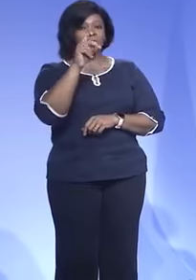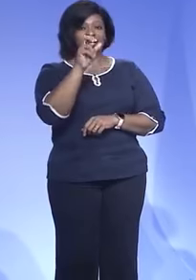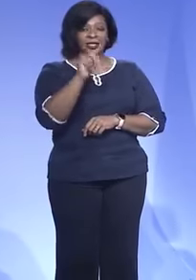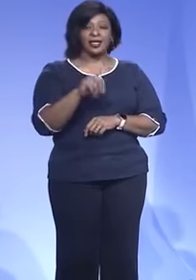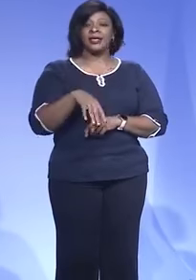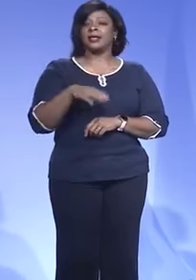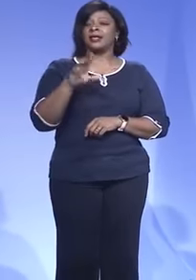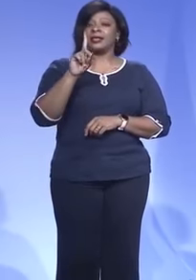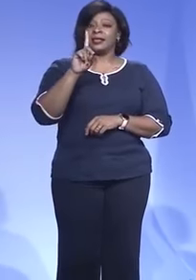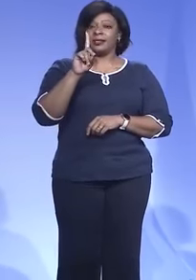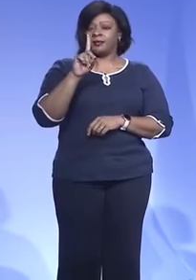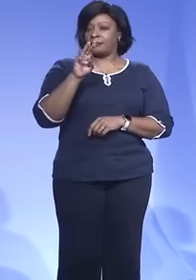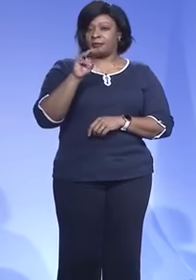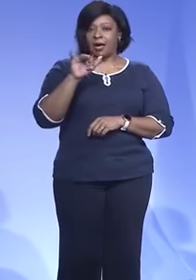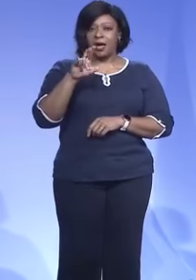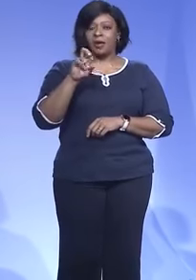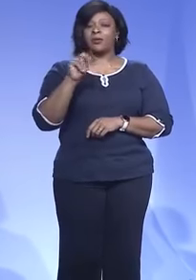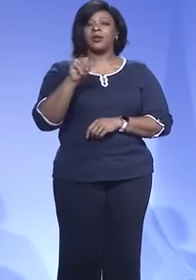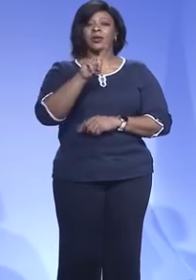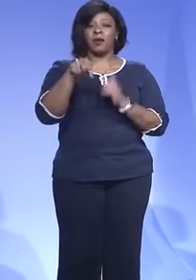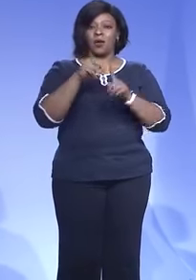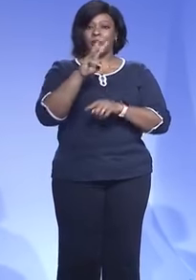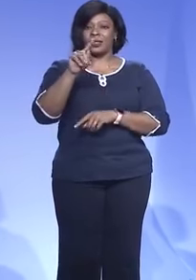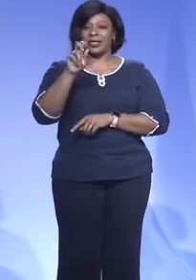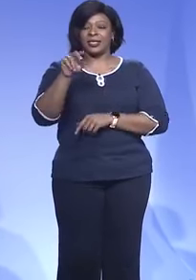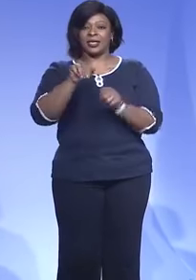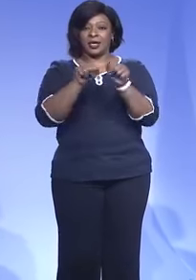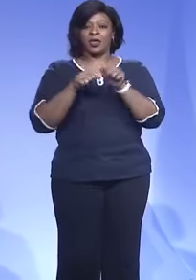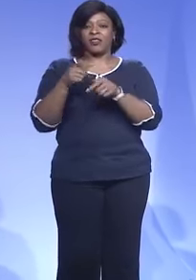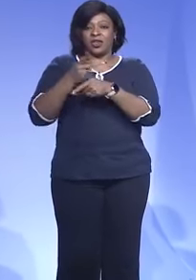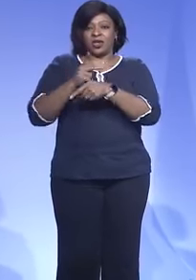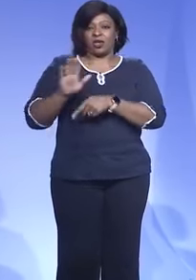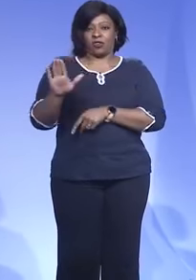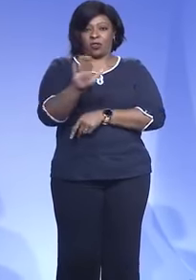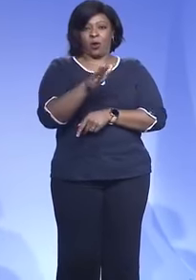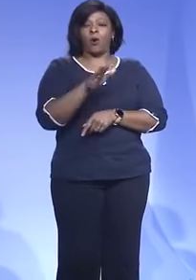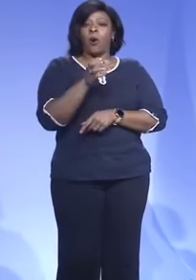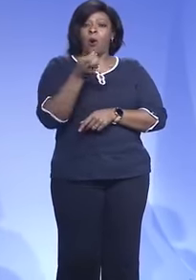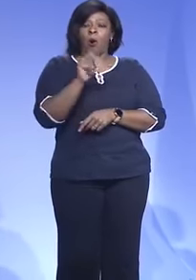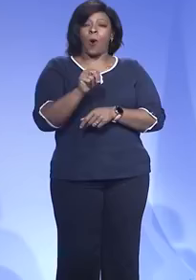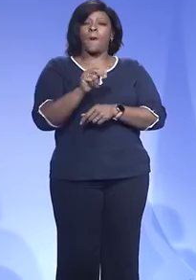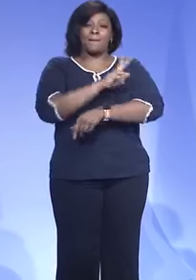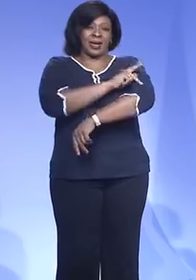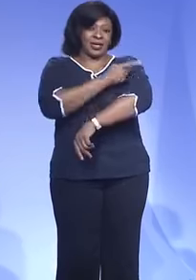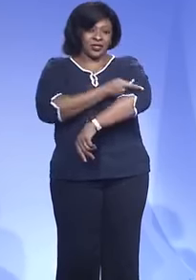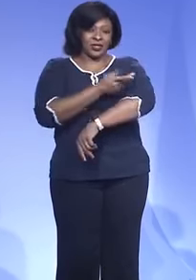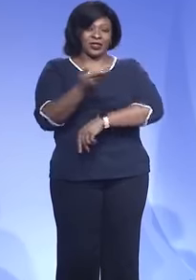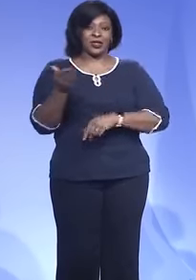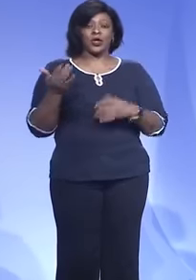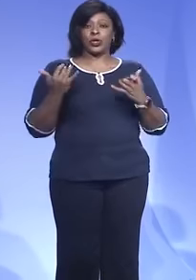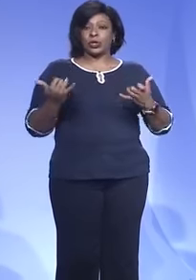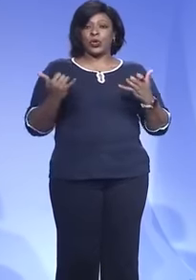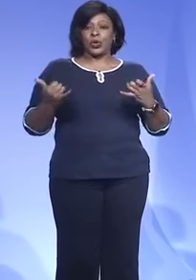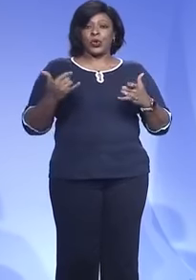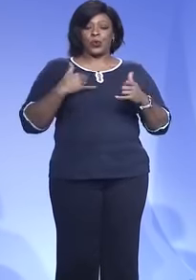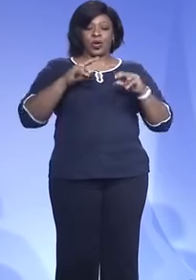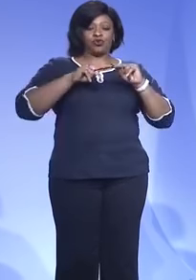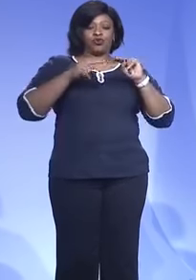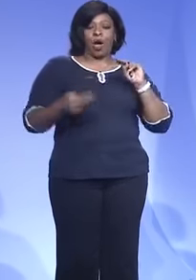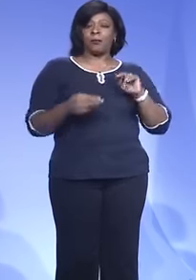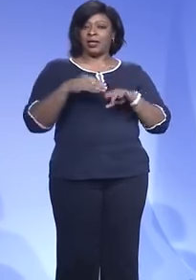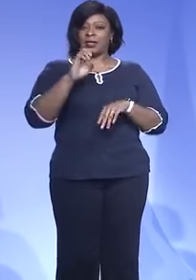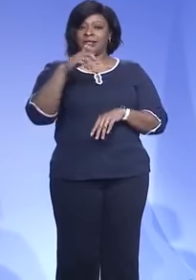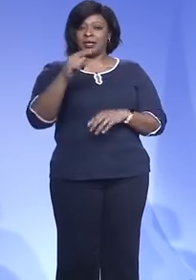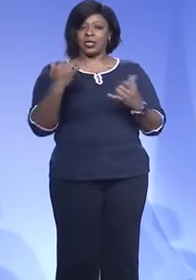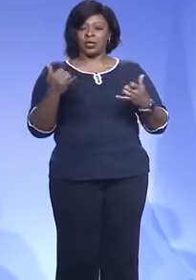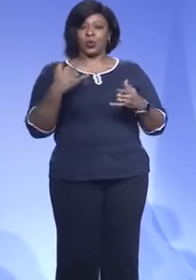Milan. And those all took care of their own share of patients. Currently, we had a drop-off in September.